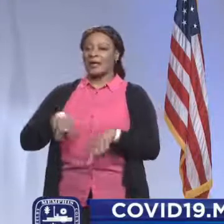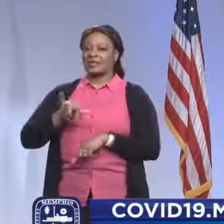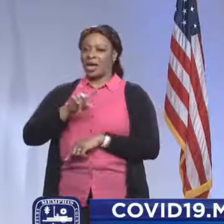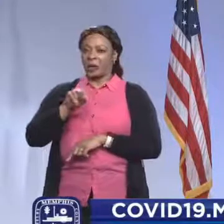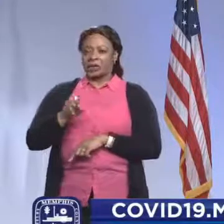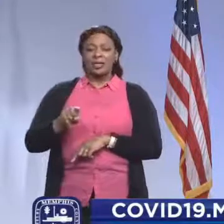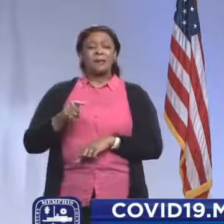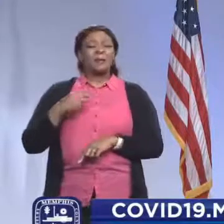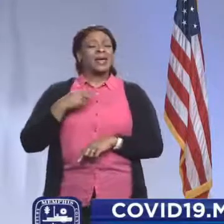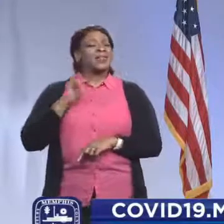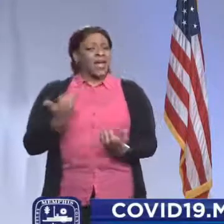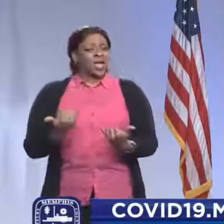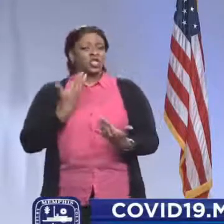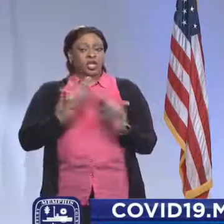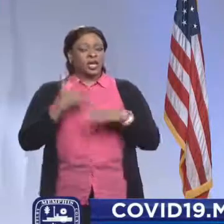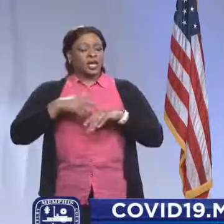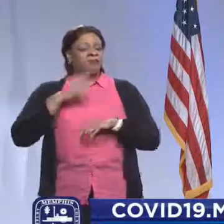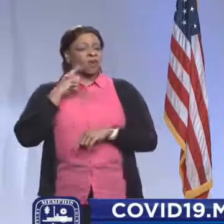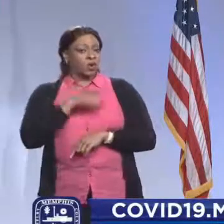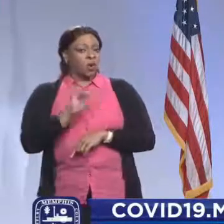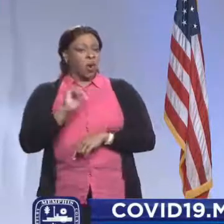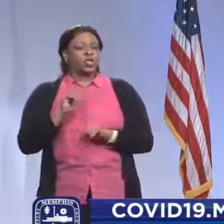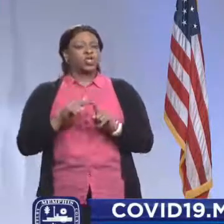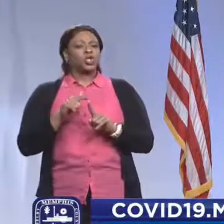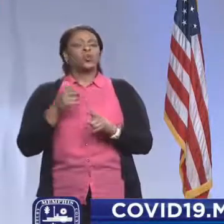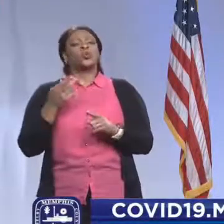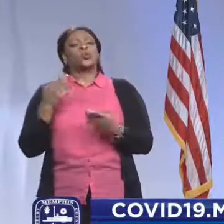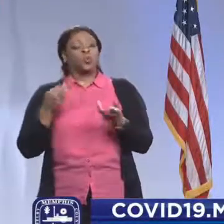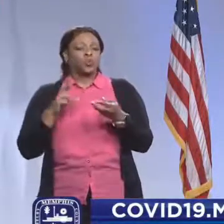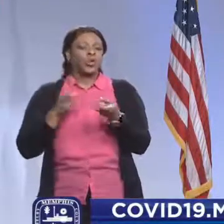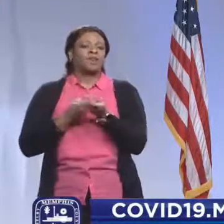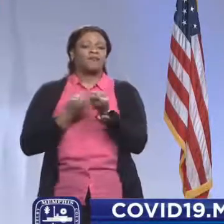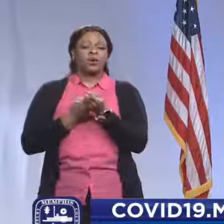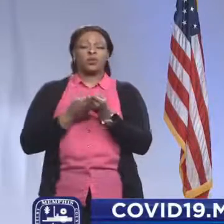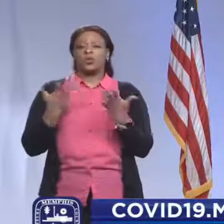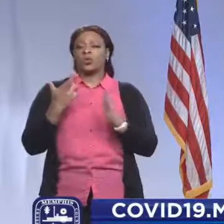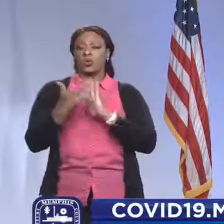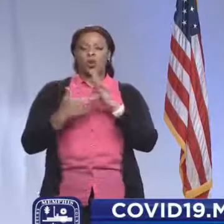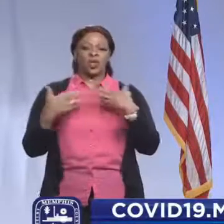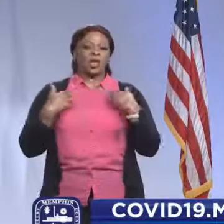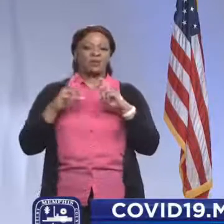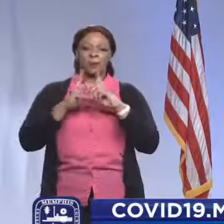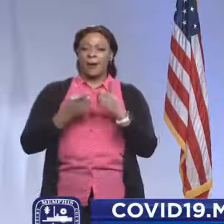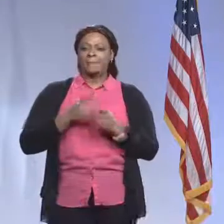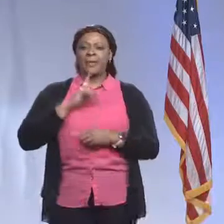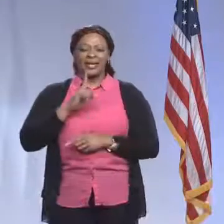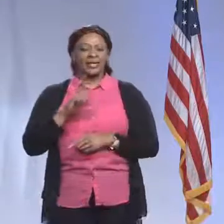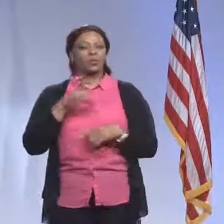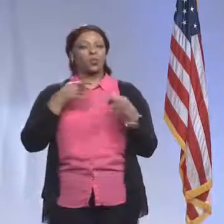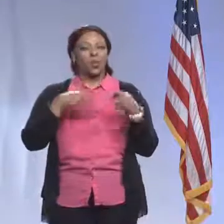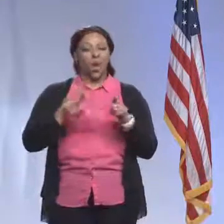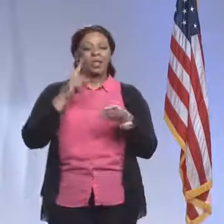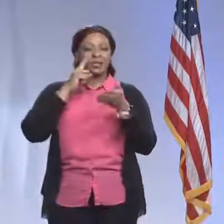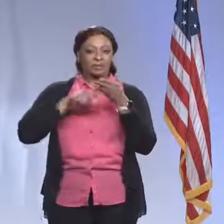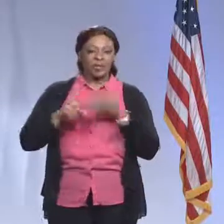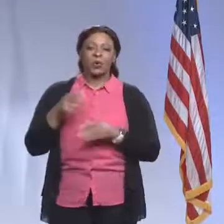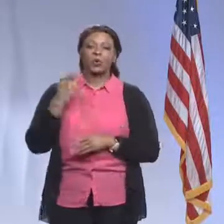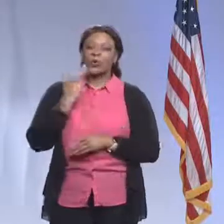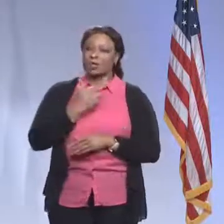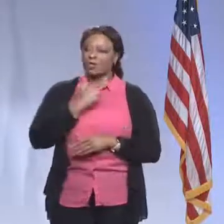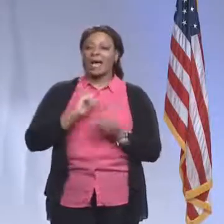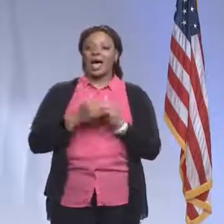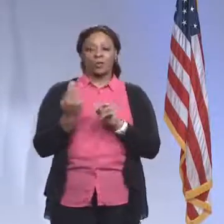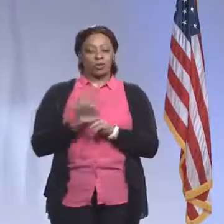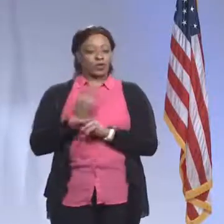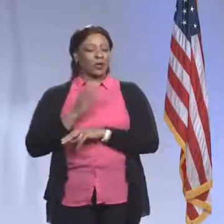I think this is a good time for her also to reinforce what the role of the health department is in inspecting restaurants and how we'll use